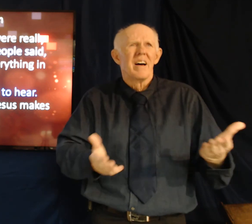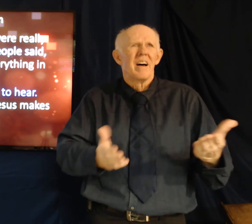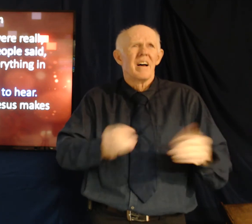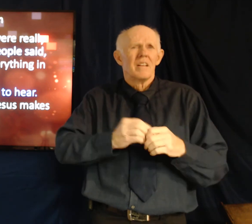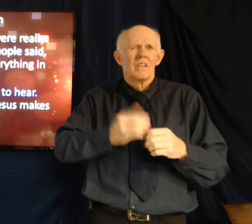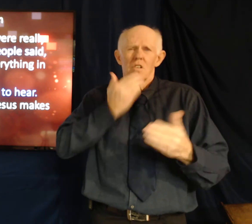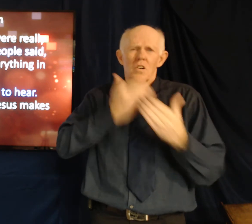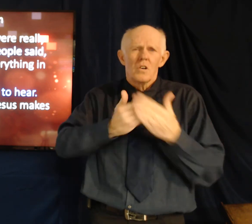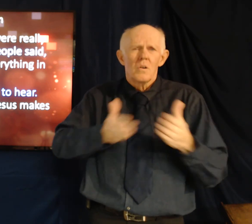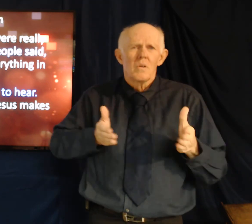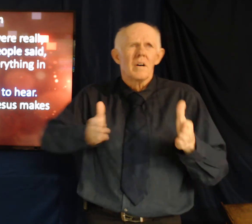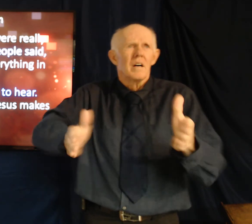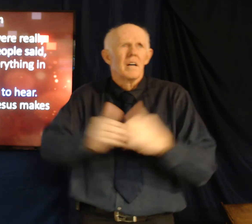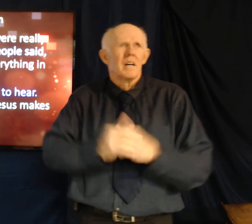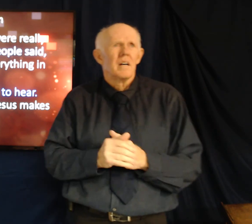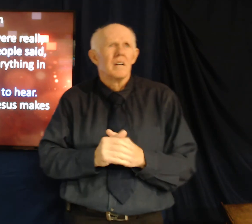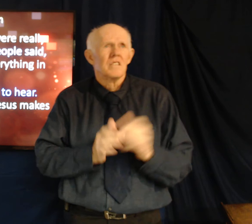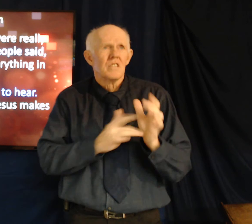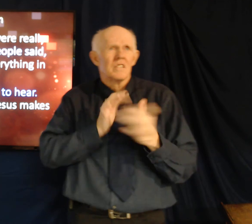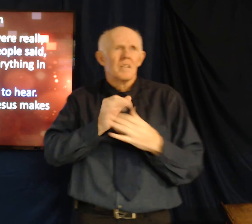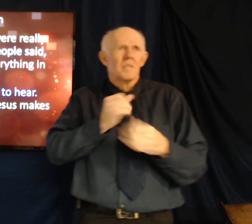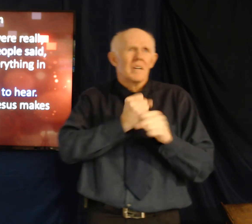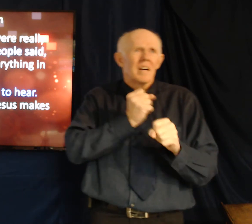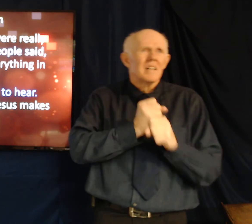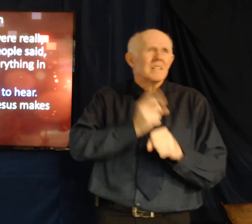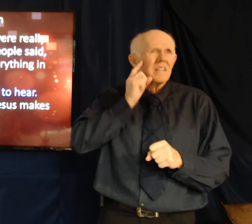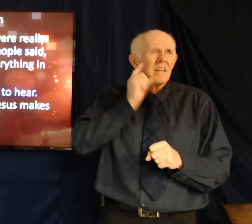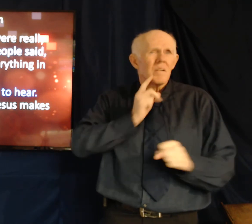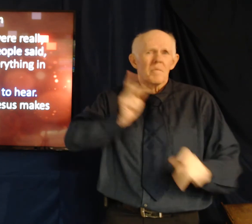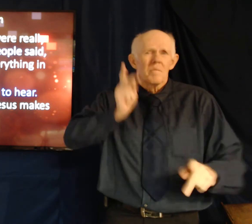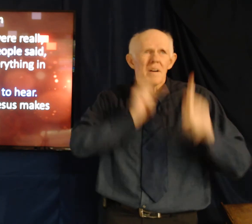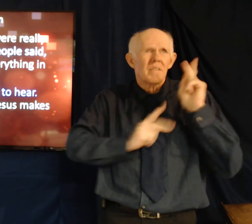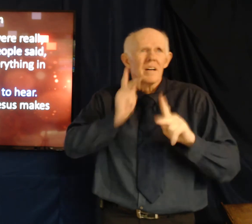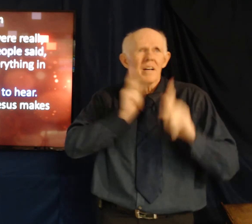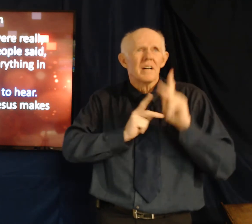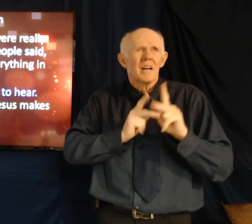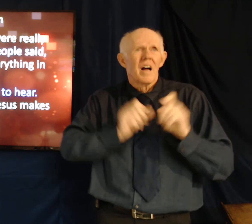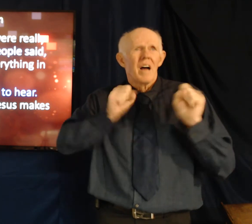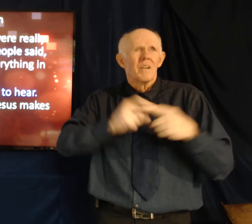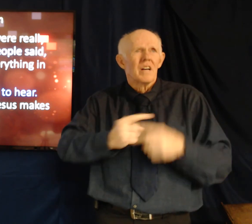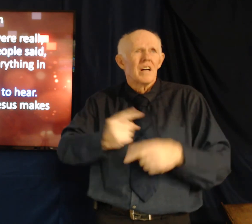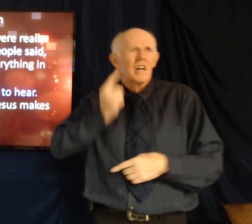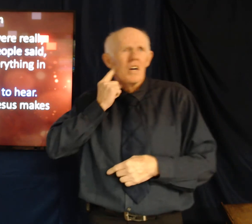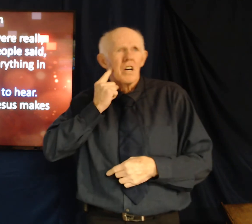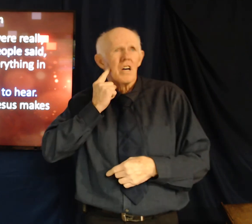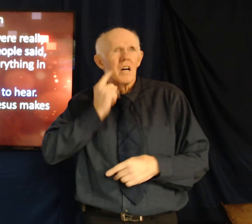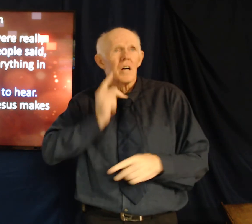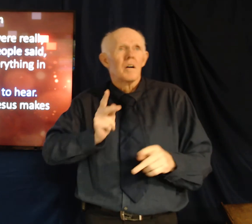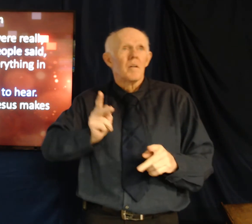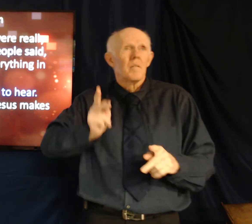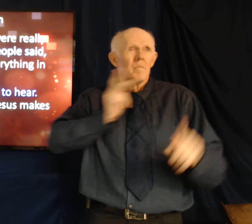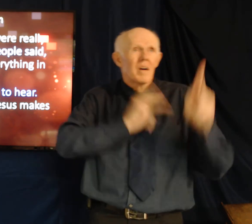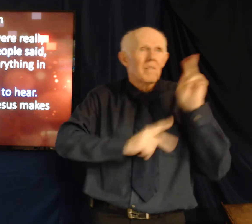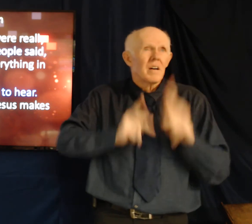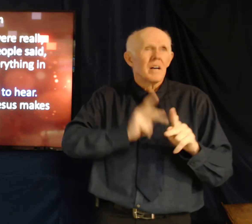everything in a good way. Jesus makes deaf people to hear. And